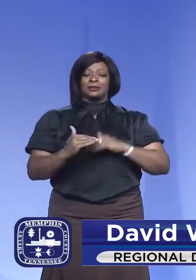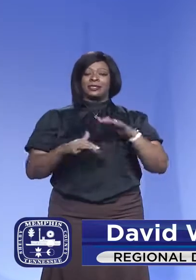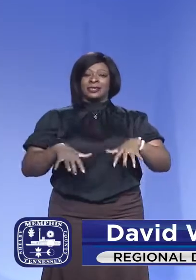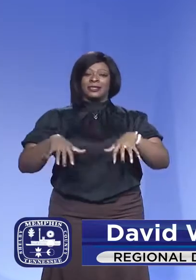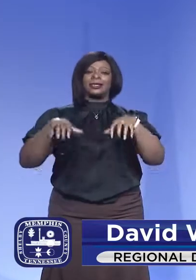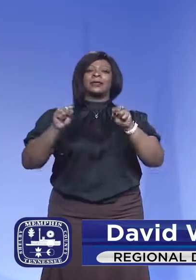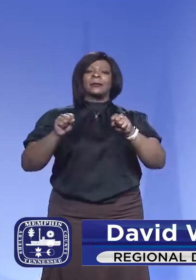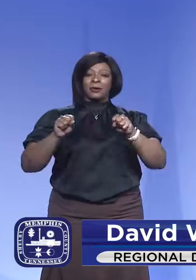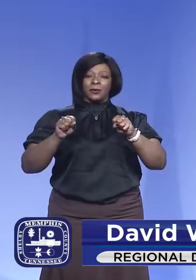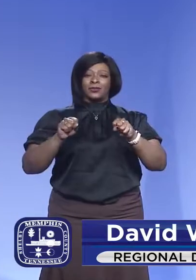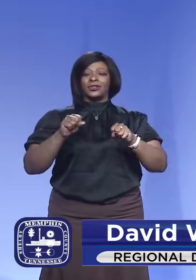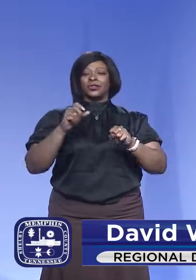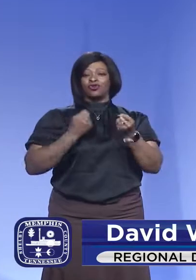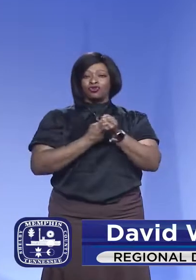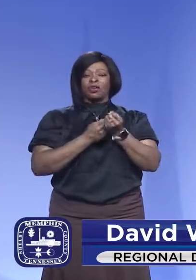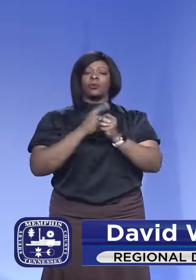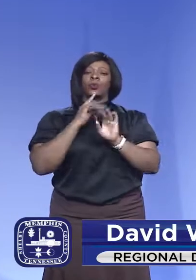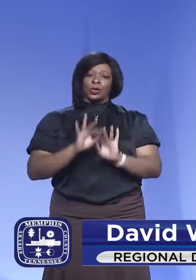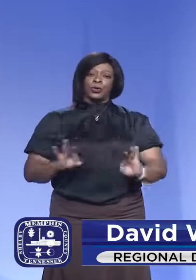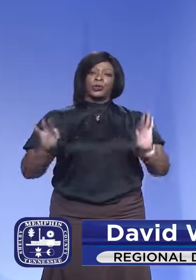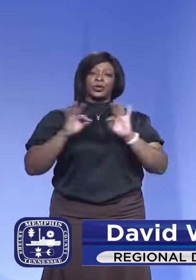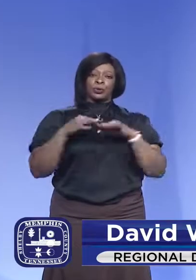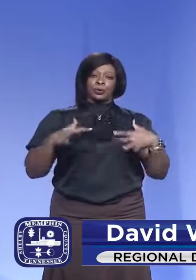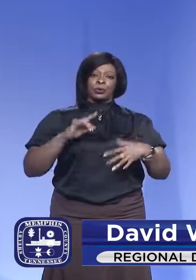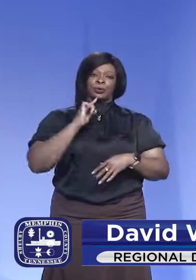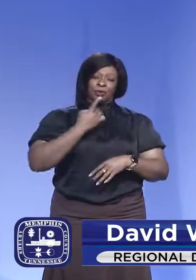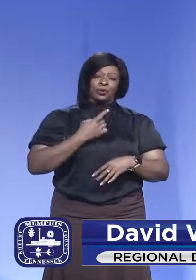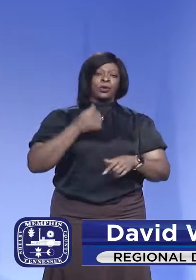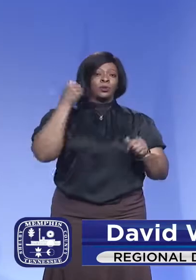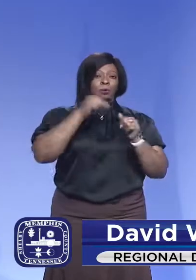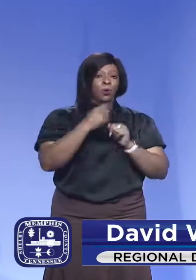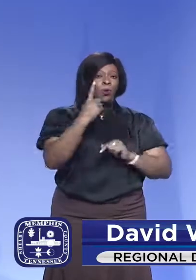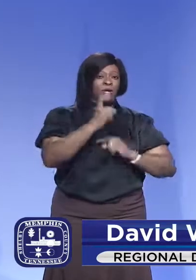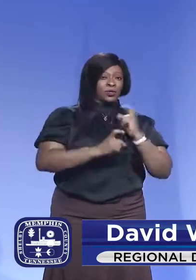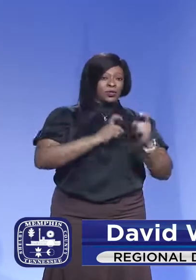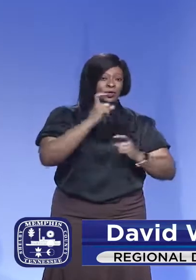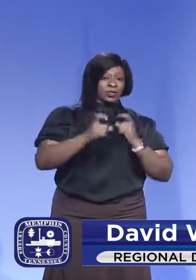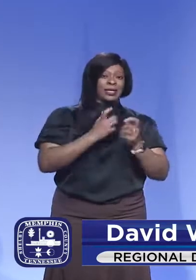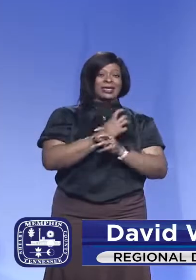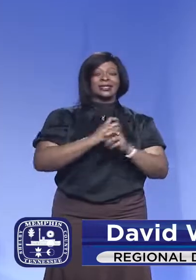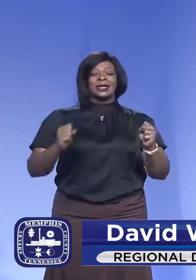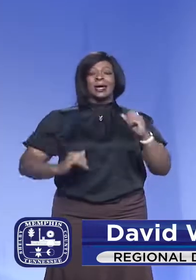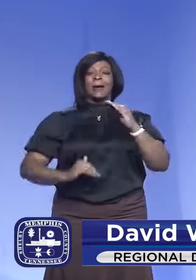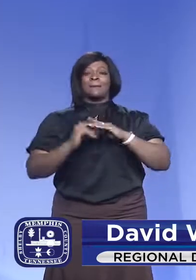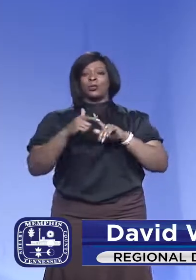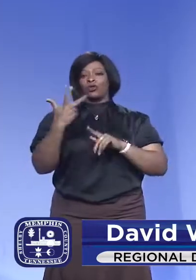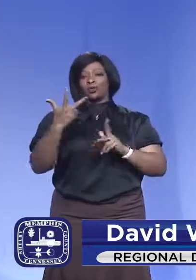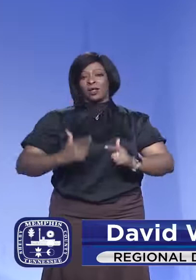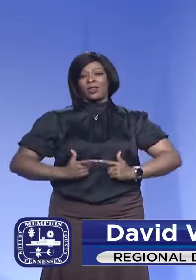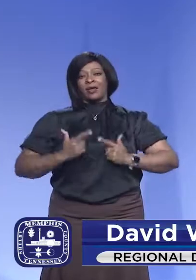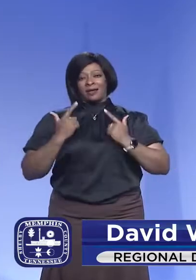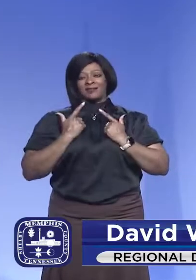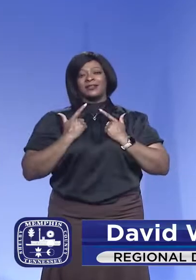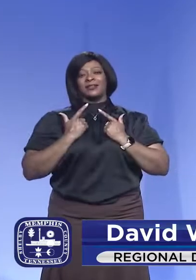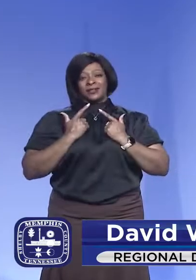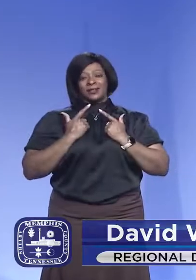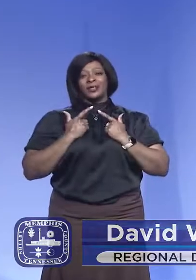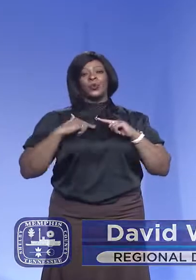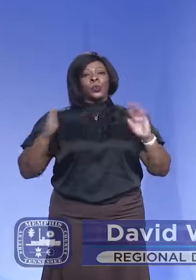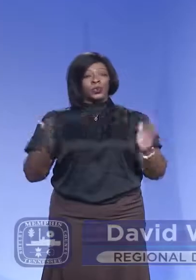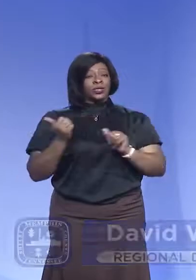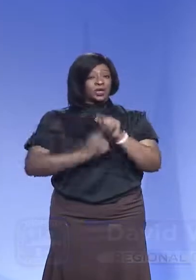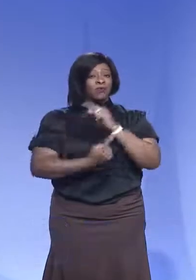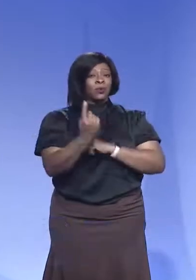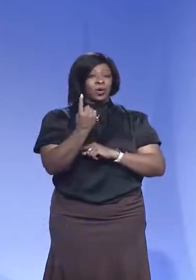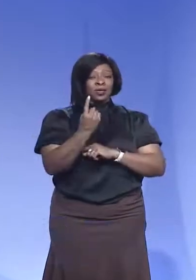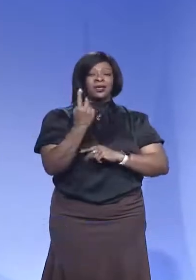a drive, it's critical. Remember, one donation can save up to 3 lives. We encourage